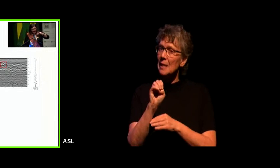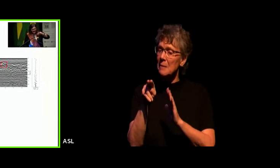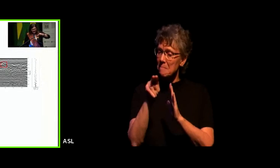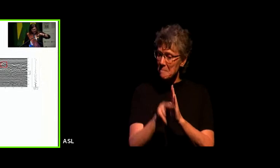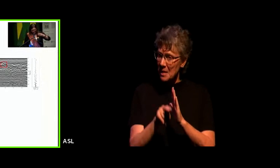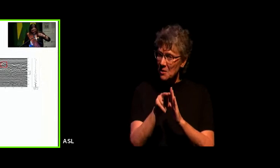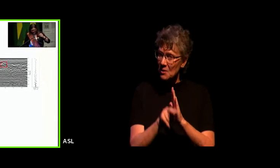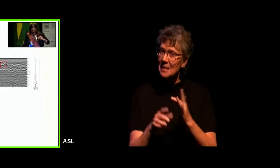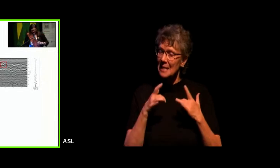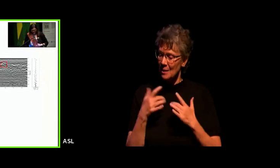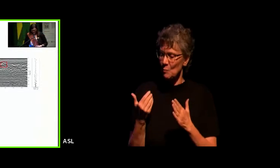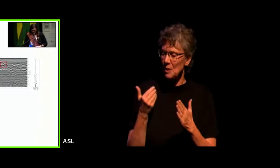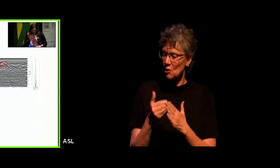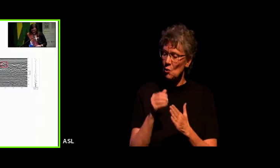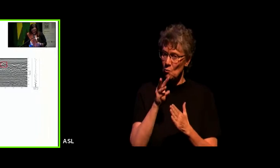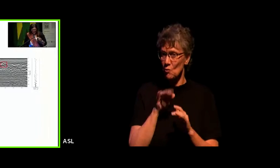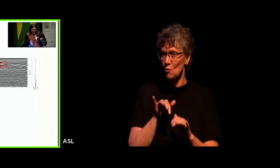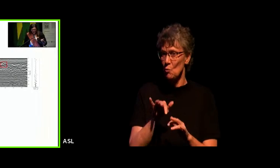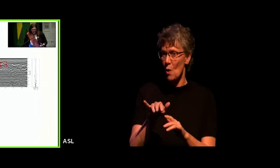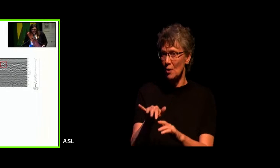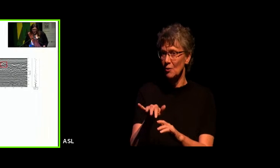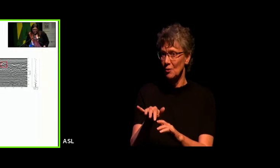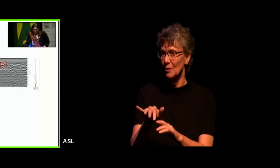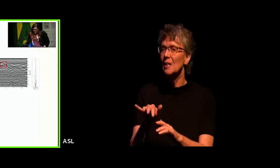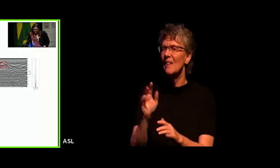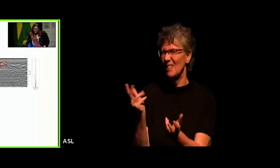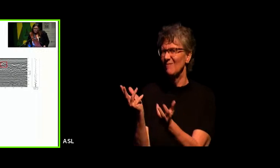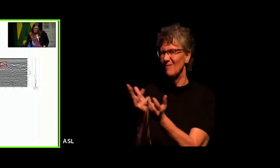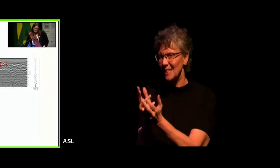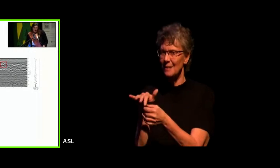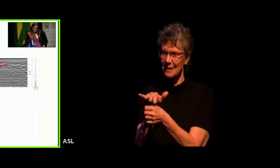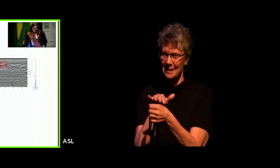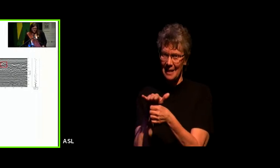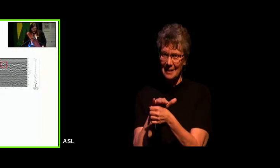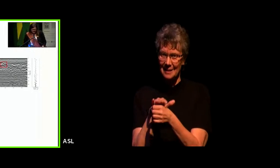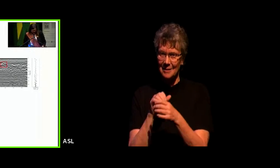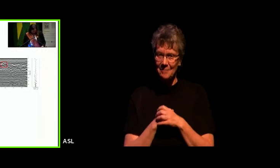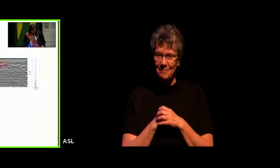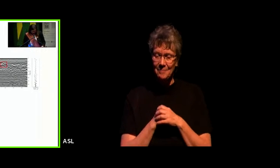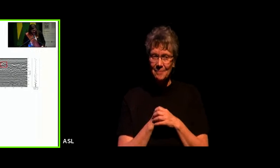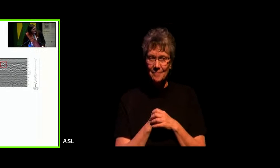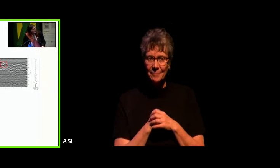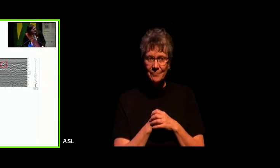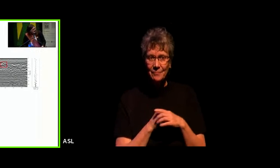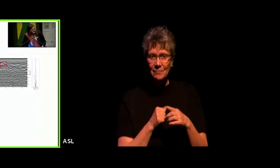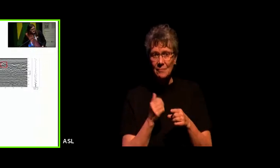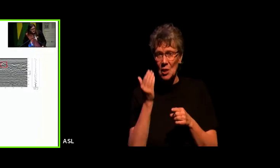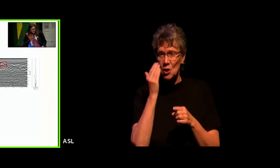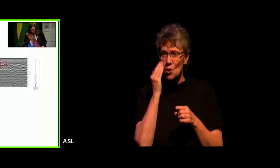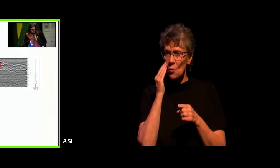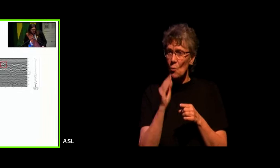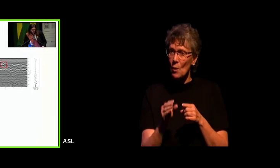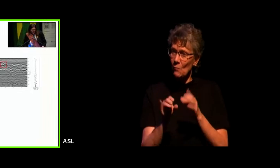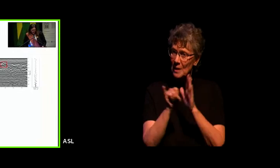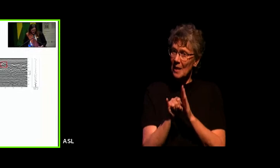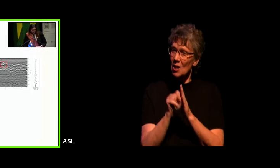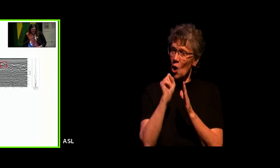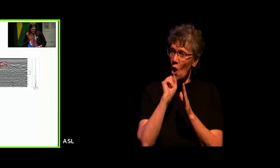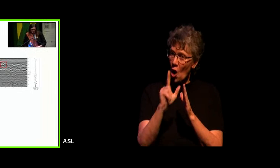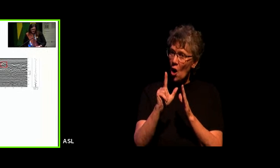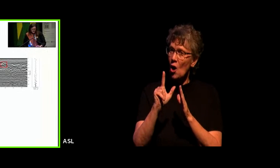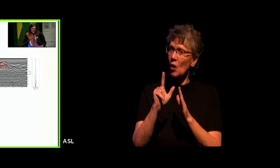that's exactly where we are here. So we don't know if we found the full extent of the ancestors. One of the